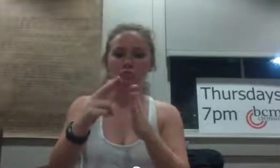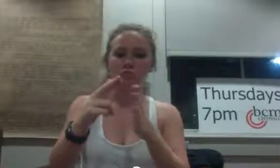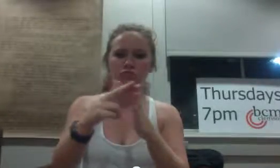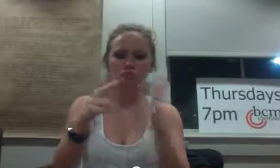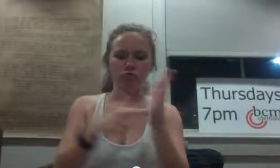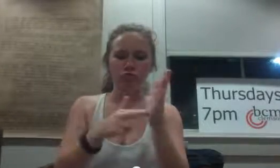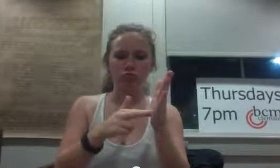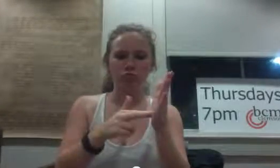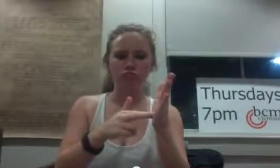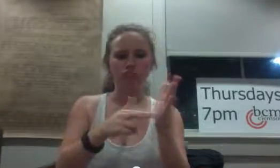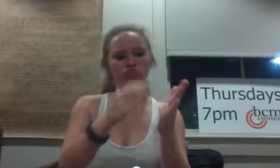rulings